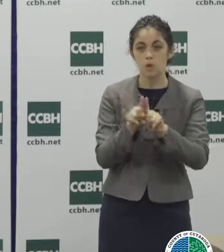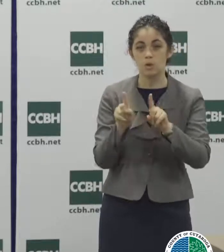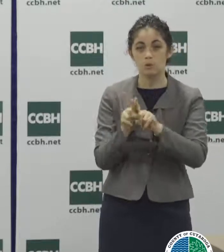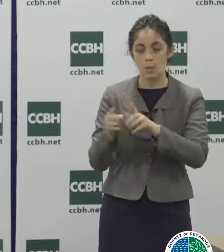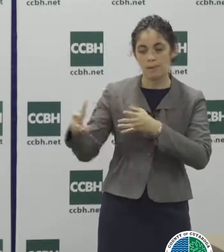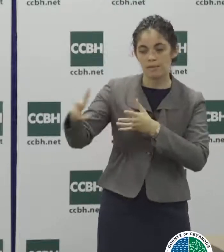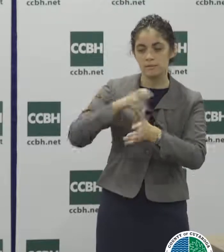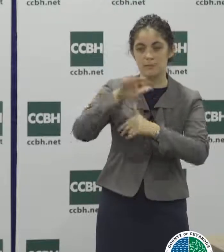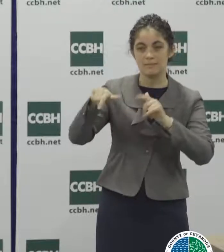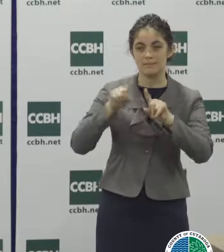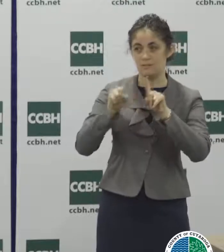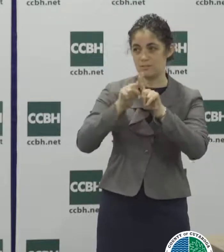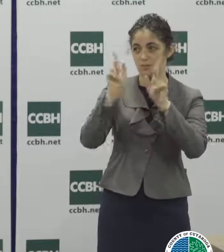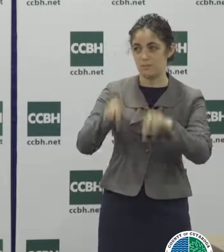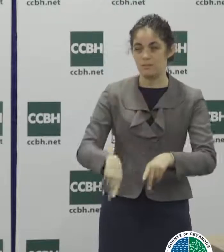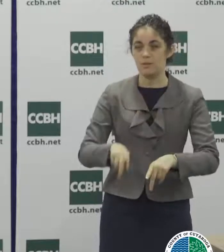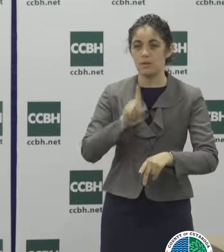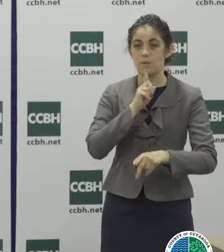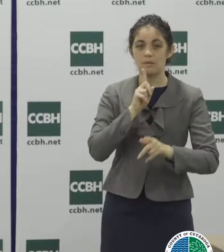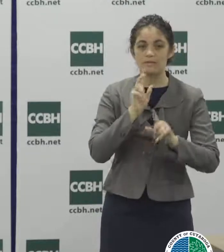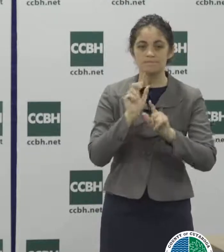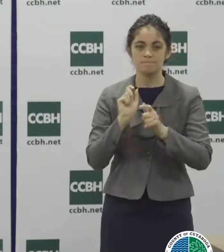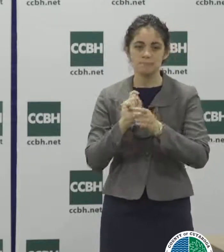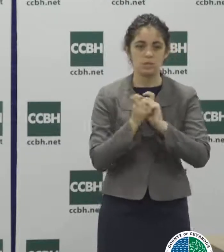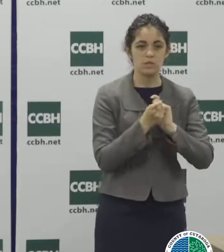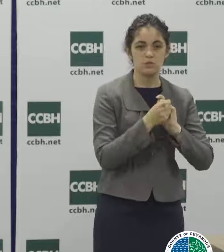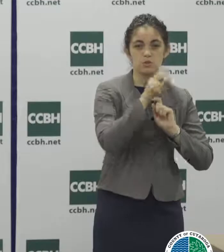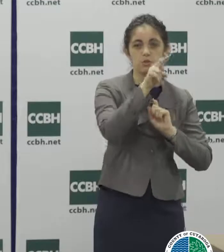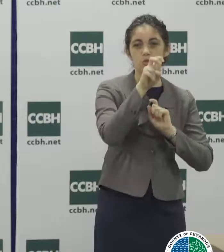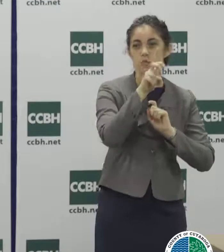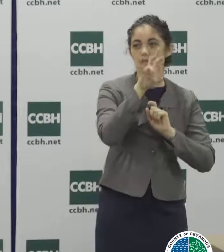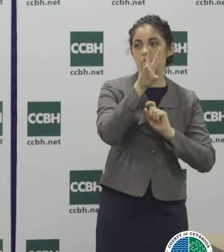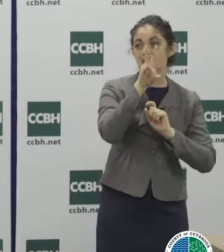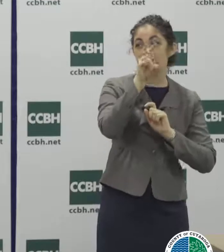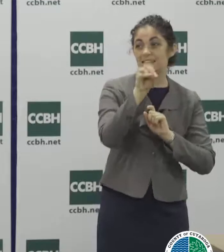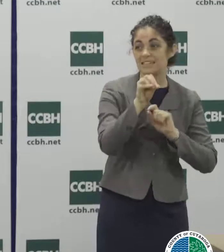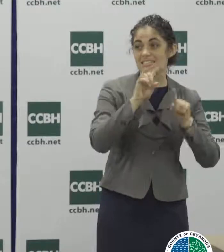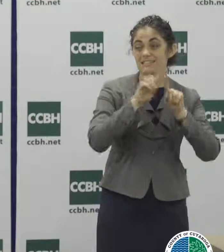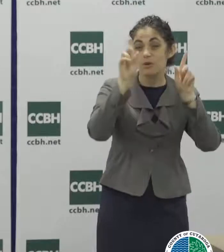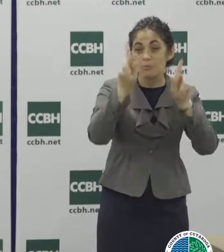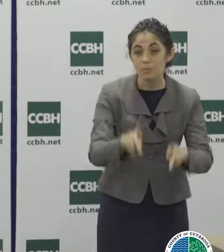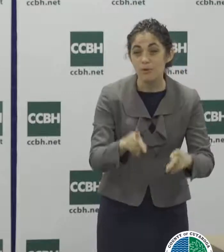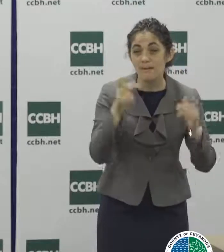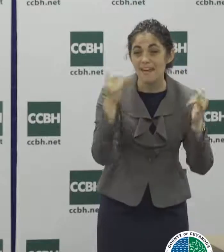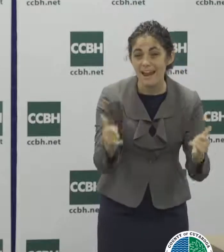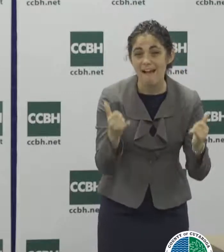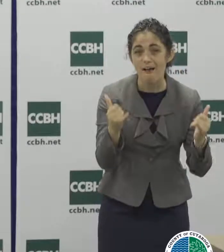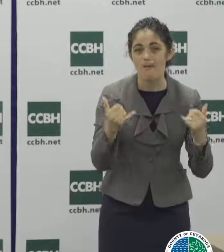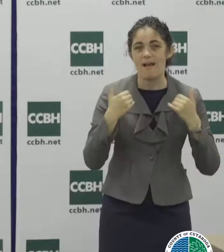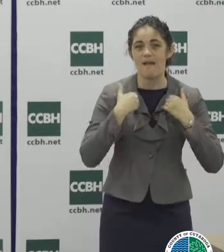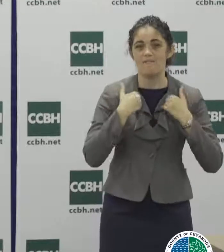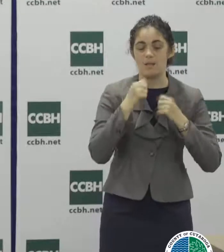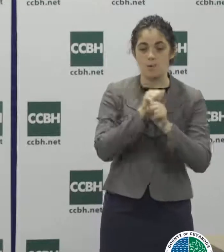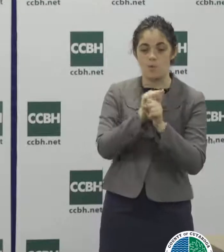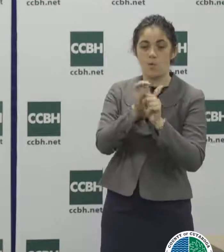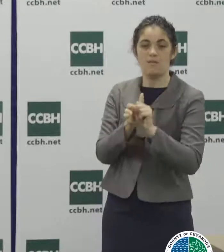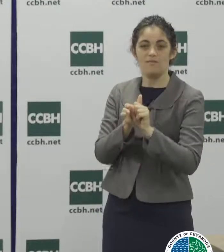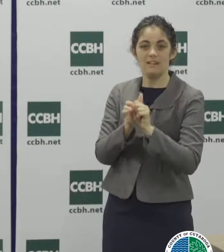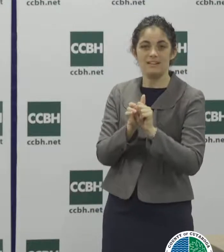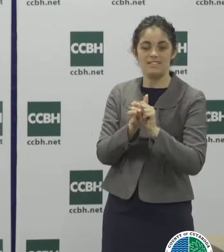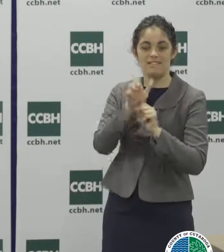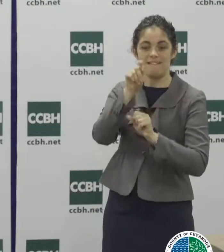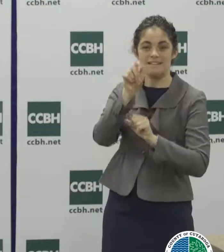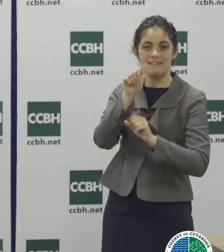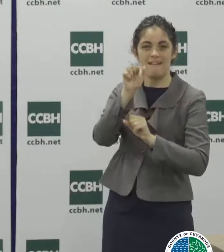I'm proud to tell you that they have pivoted. 270 people are on our coronavirus